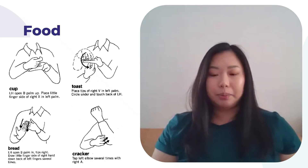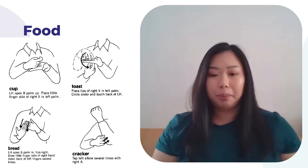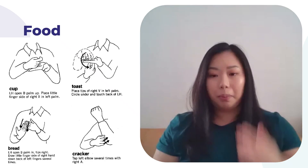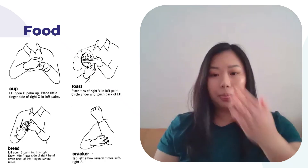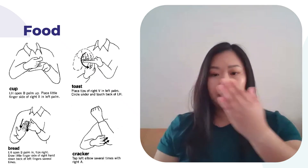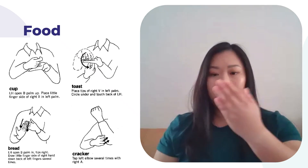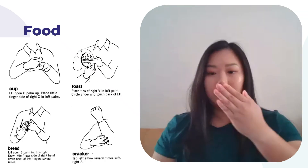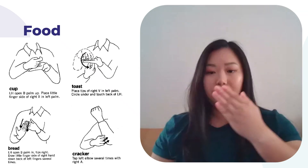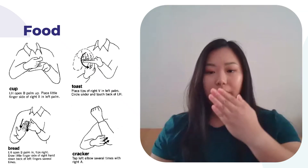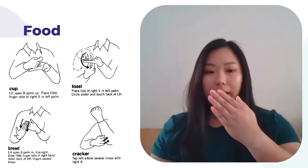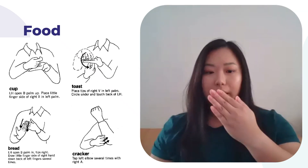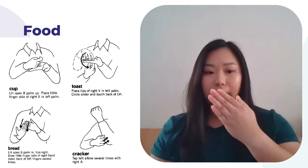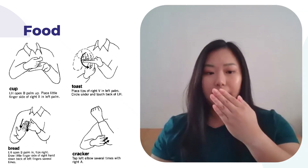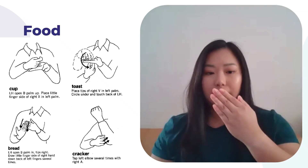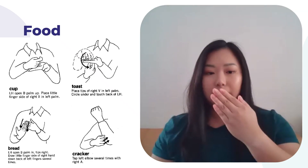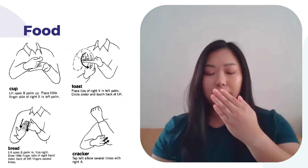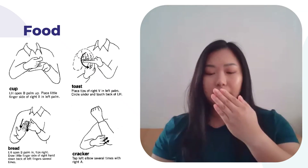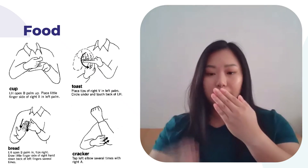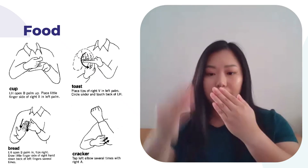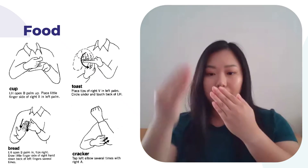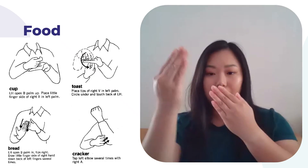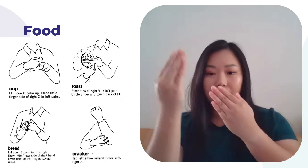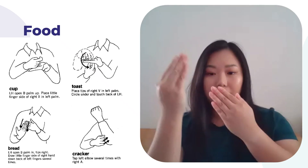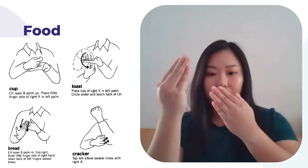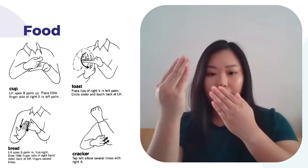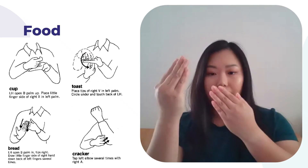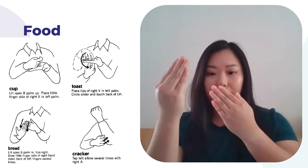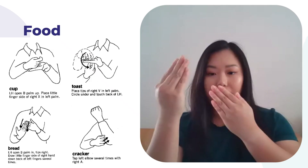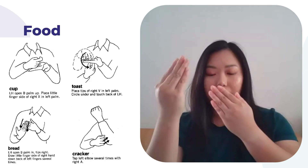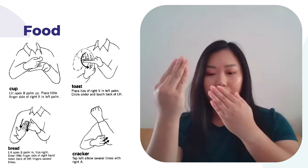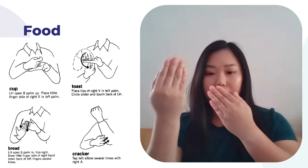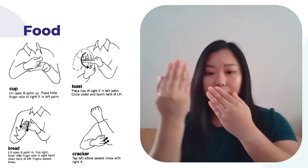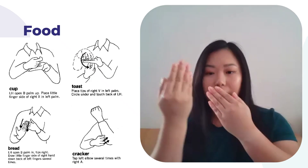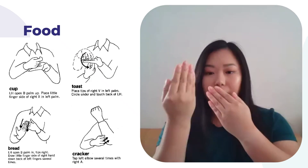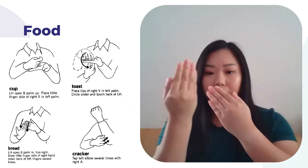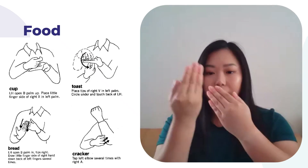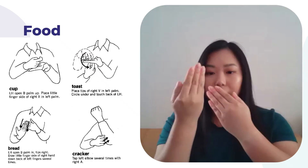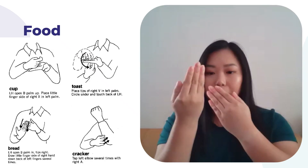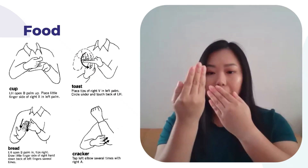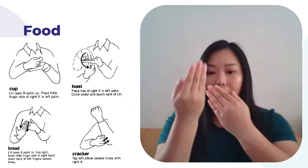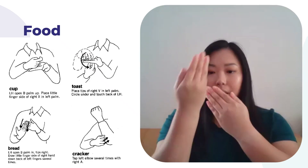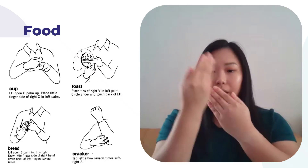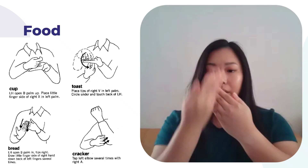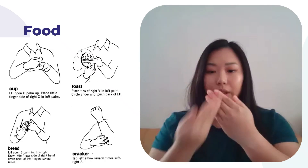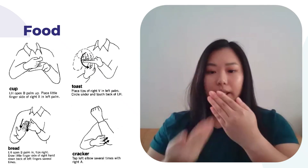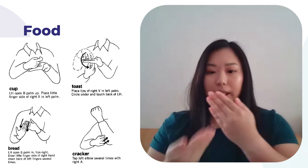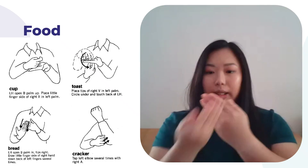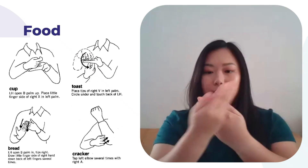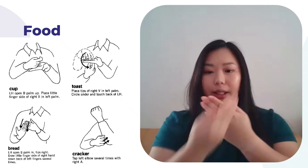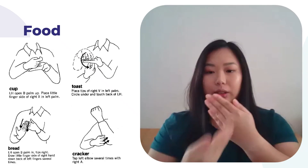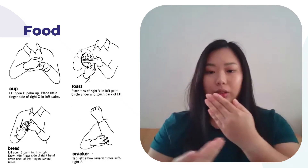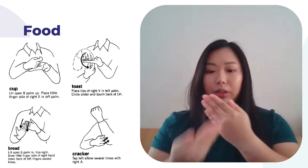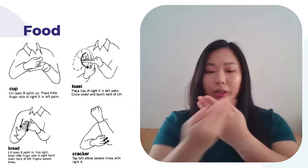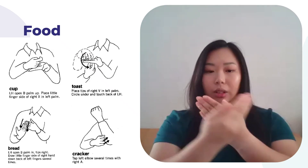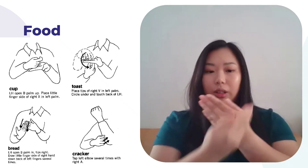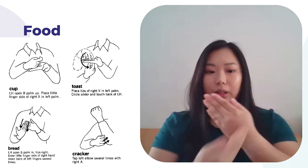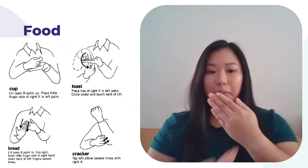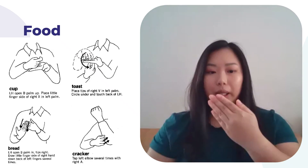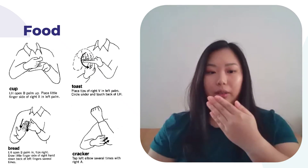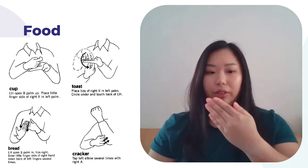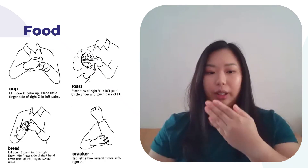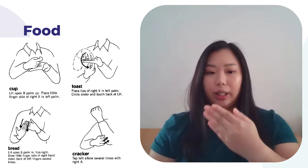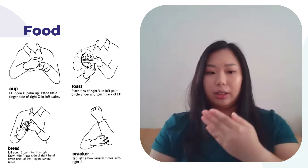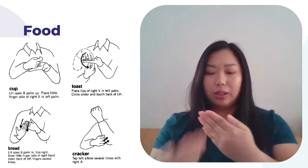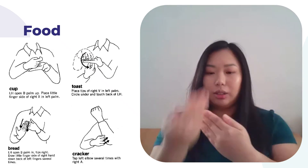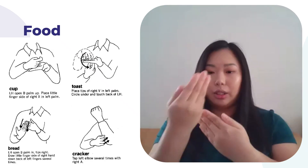Bread, again, flat hand with the other side, and using your pinky, you're going to slice down along the